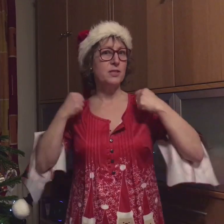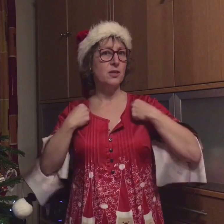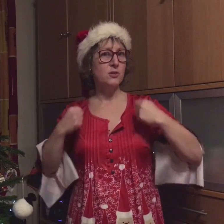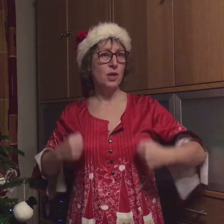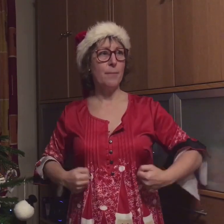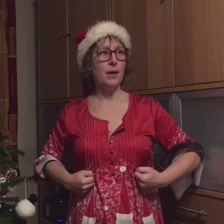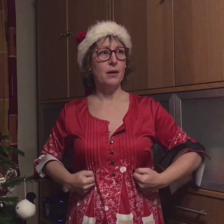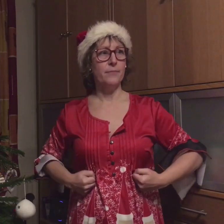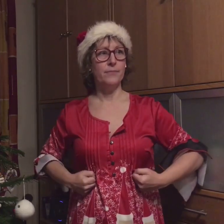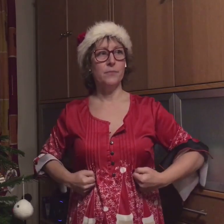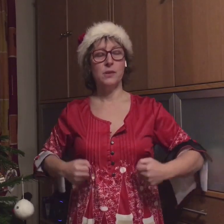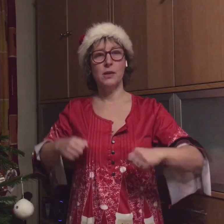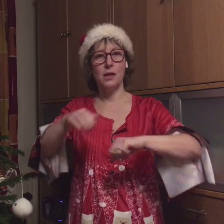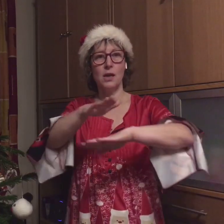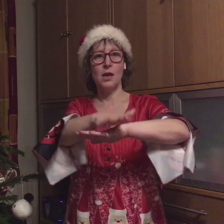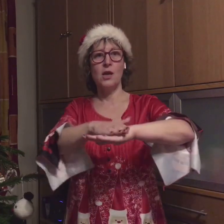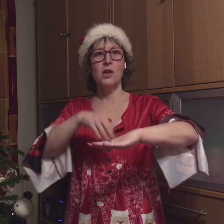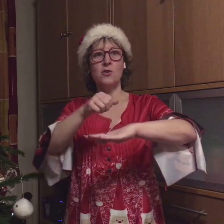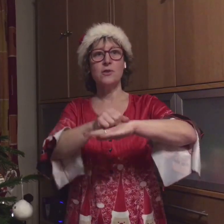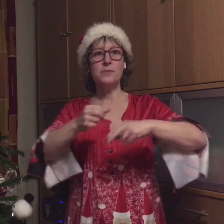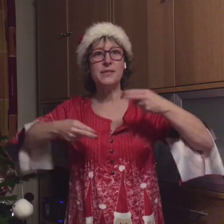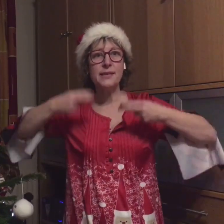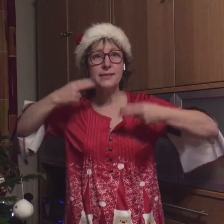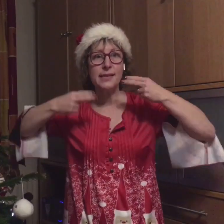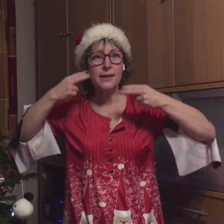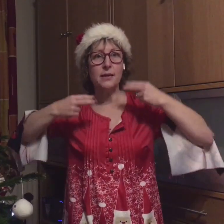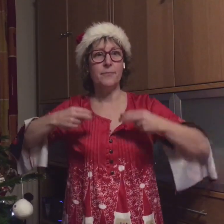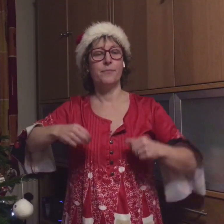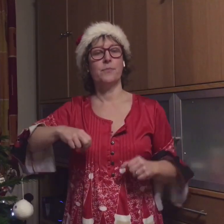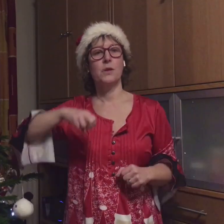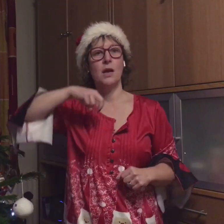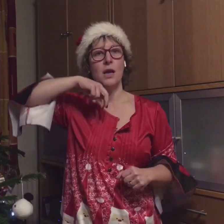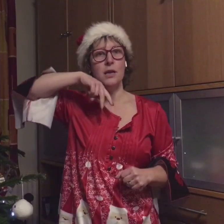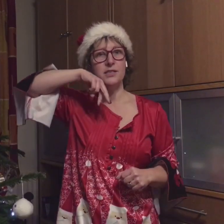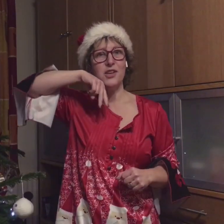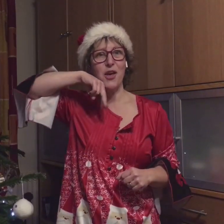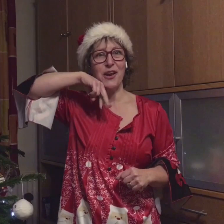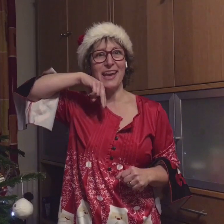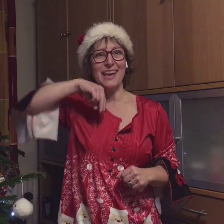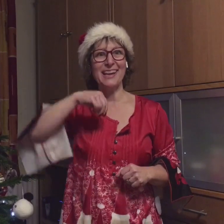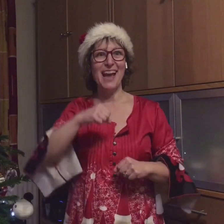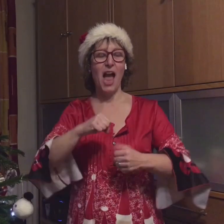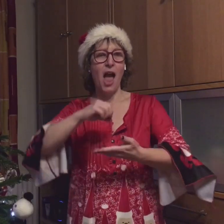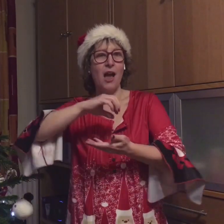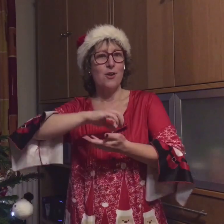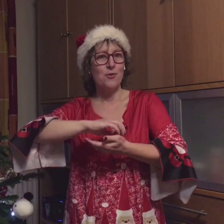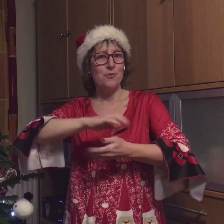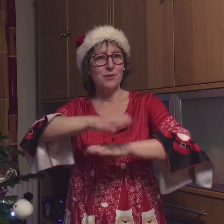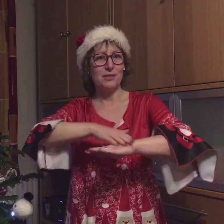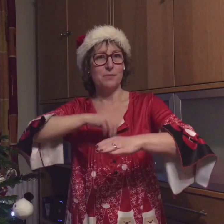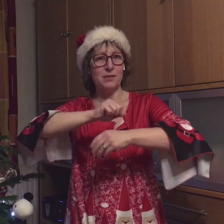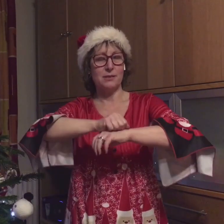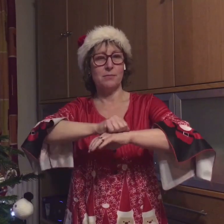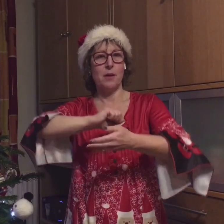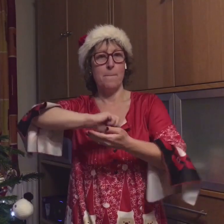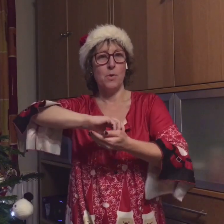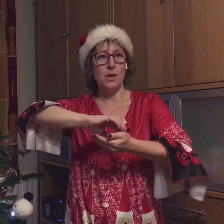Christmas jumper. Christmas dinner. Turkey. Christmas